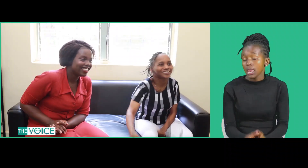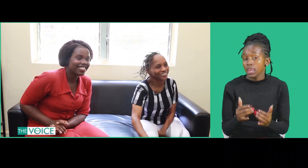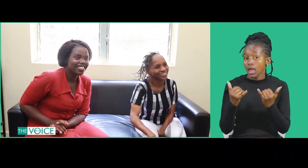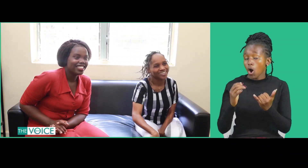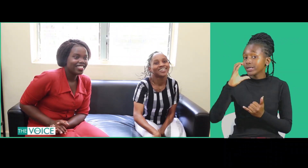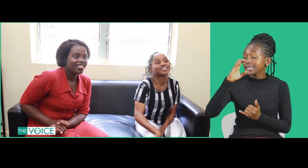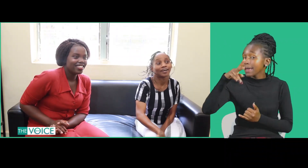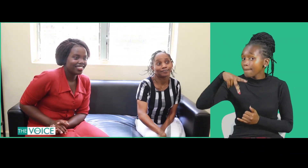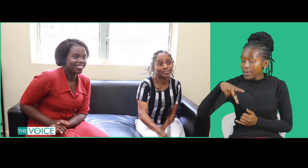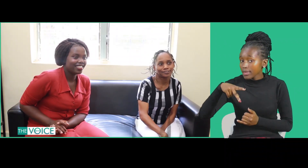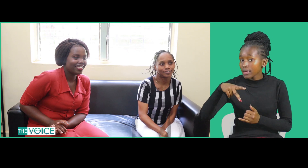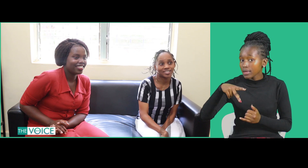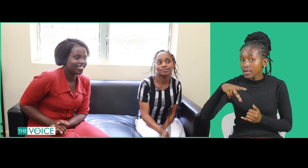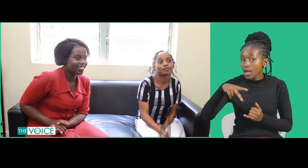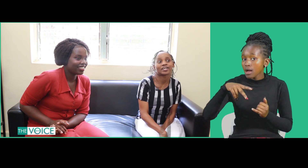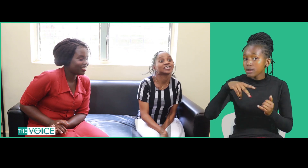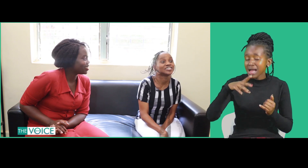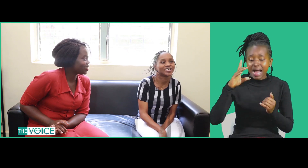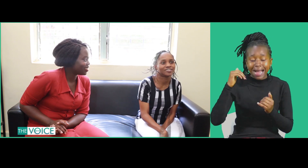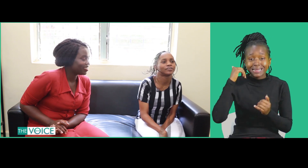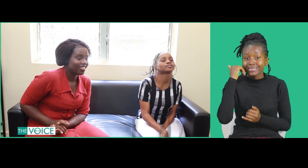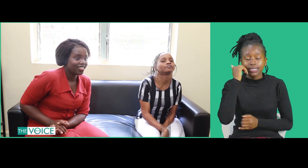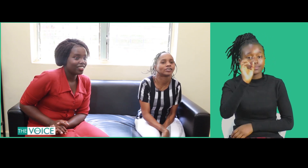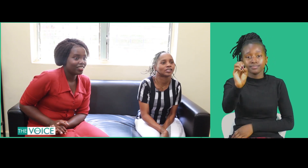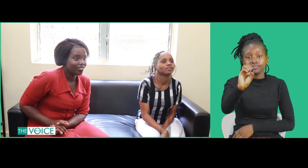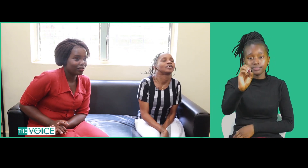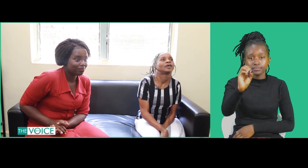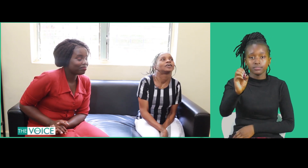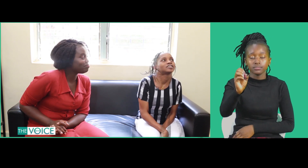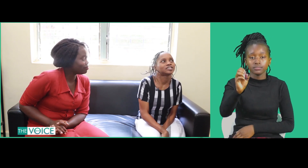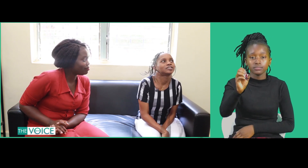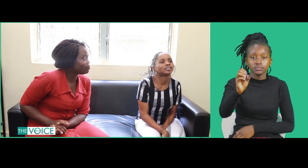cerebral palsy is a condition, it's not a disease, first of all.